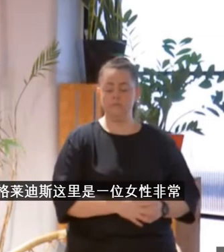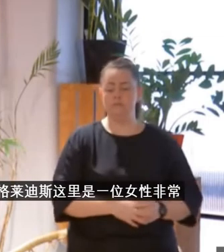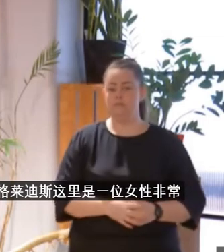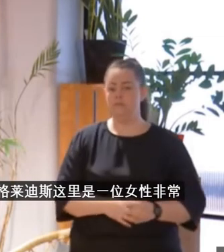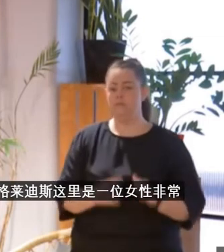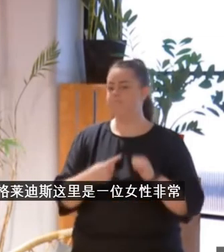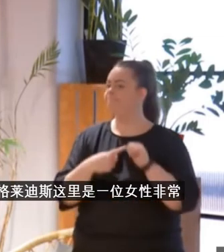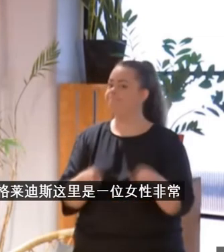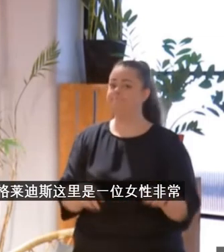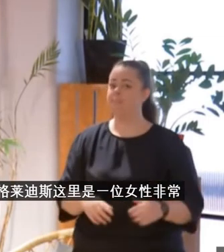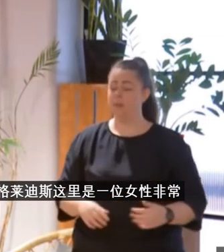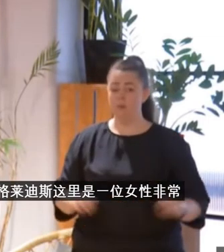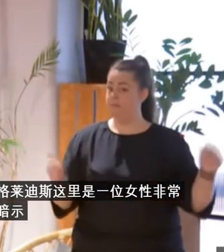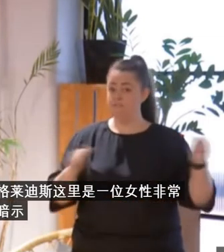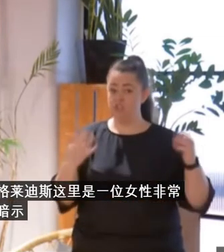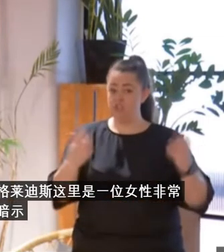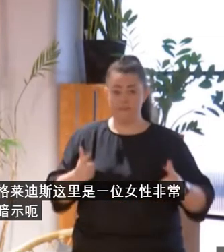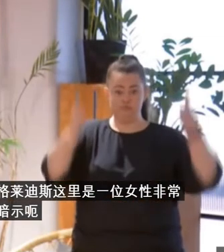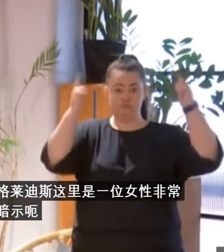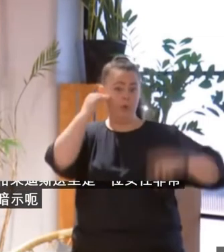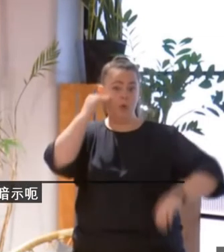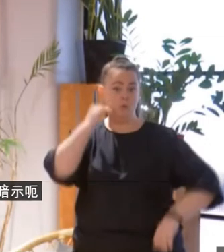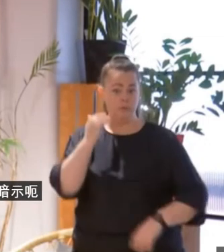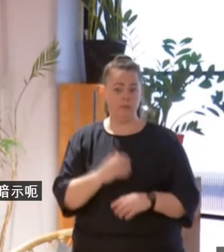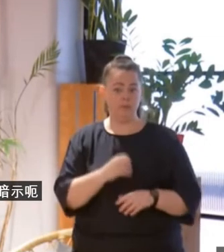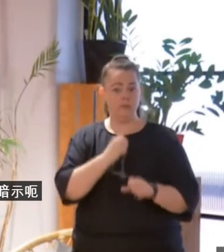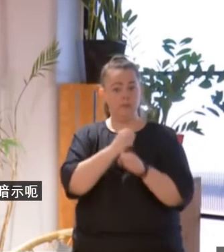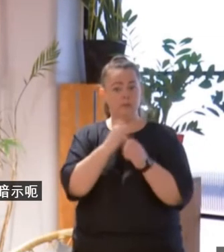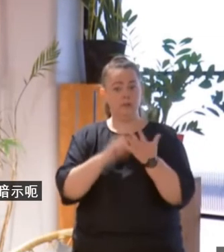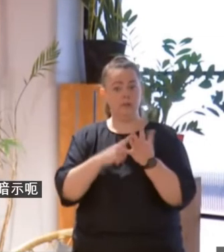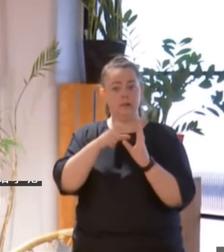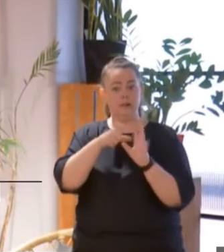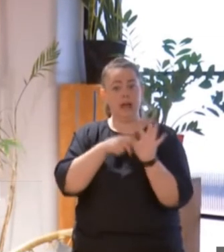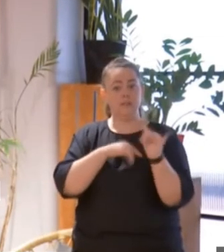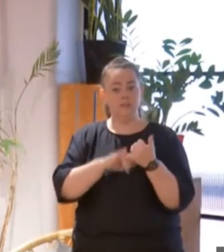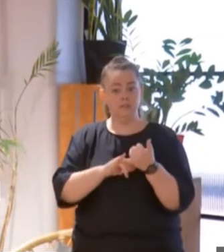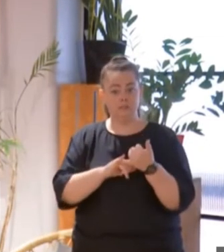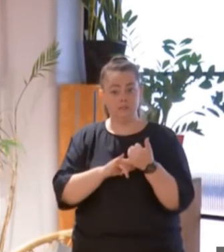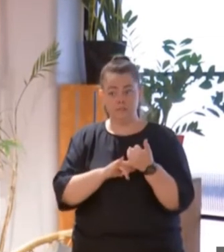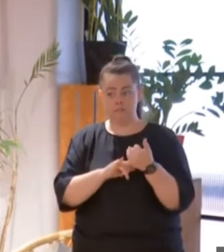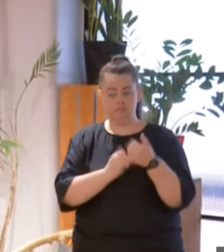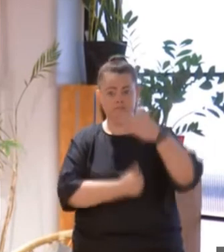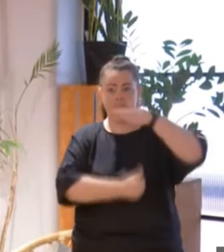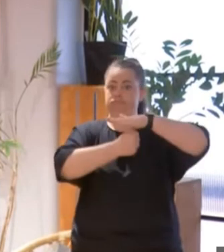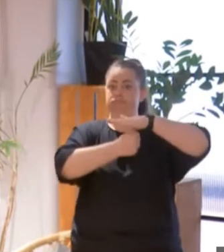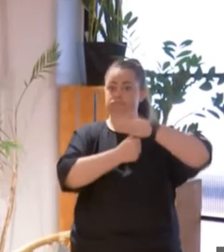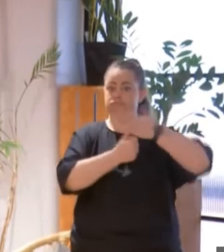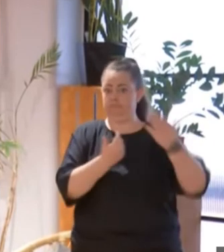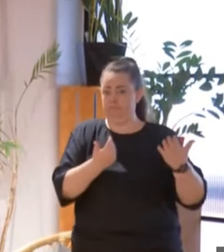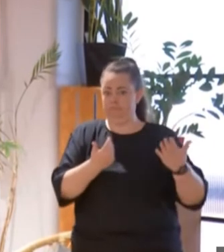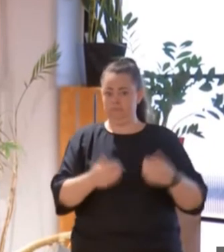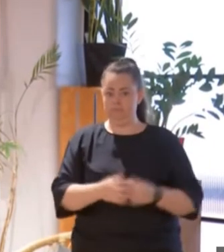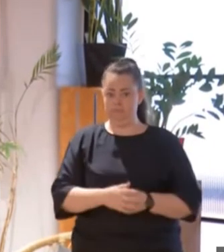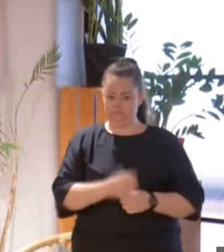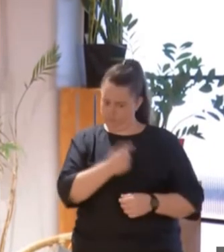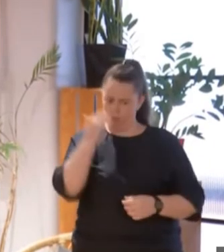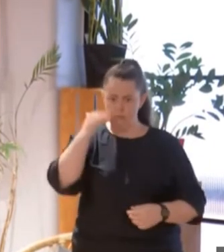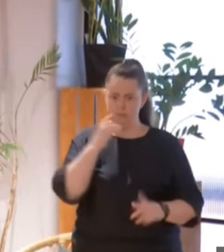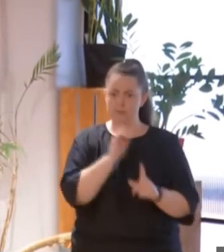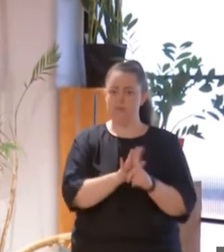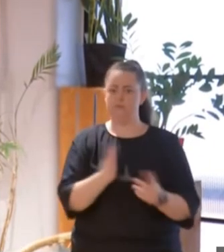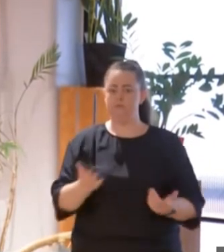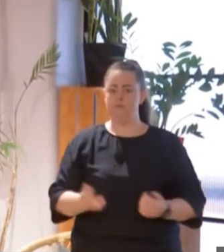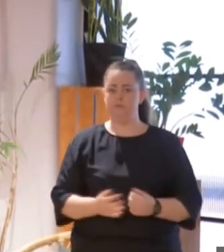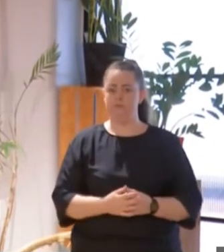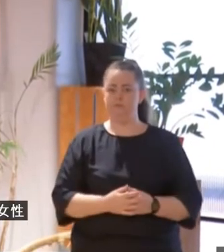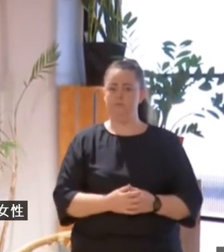Berejiklian. To somehow suggest that this government has not been focused on women is completely wrong. We've been led by the top by one of the